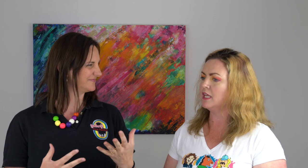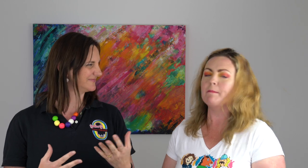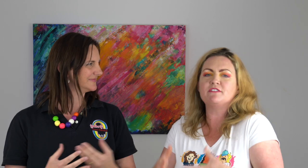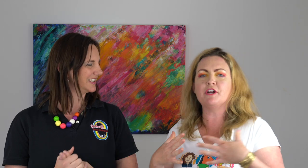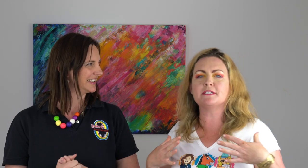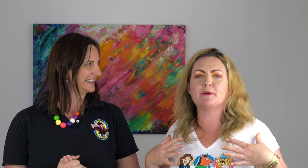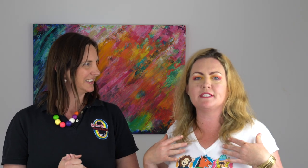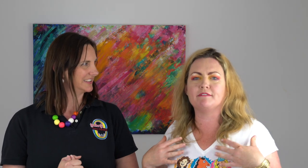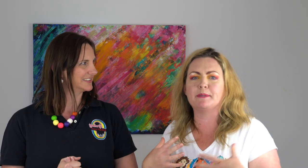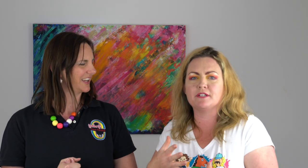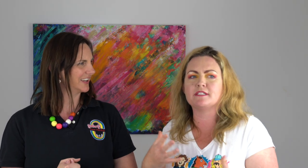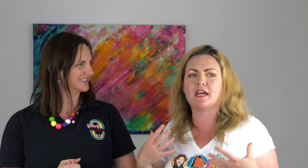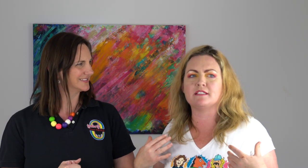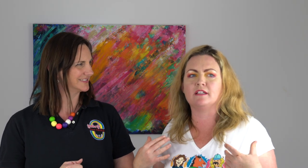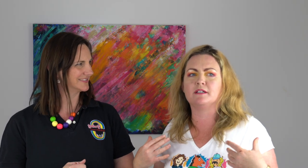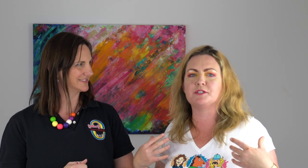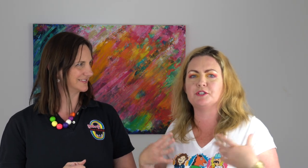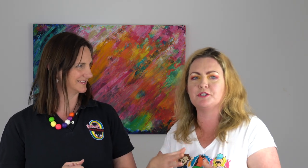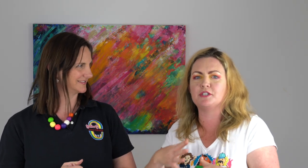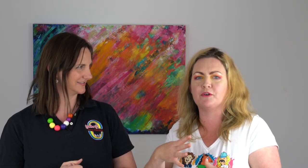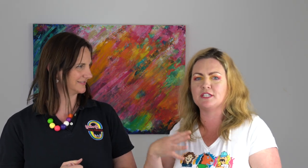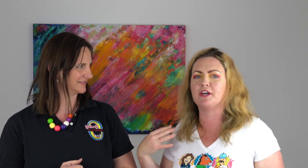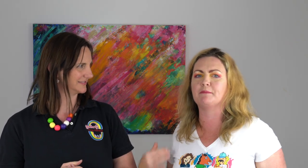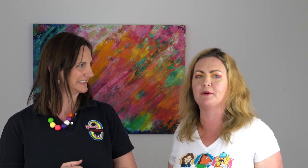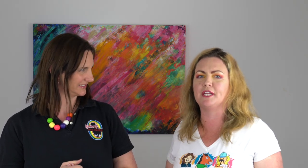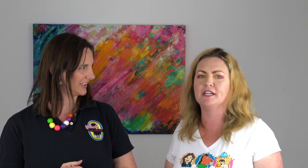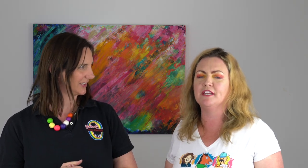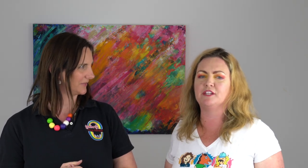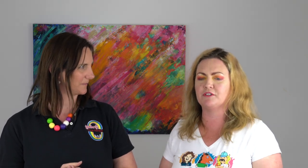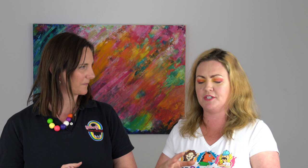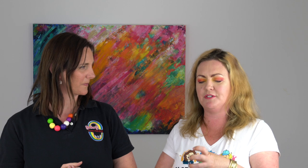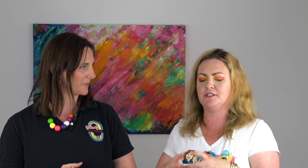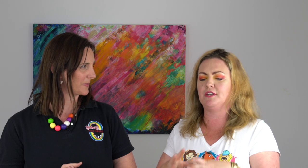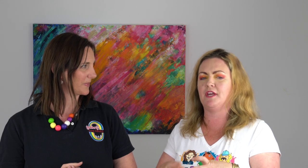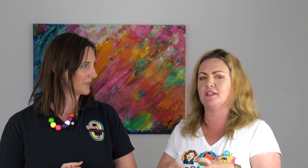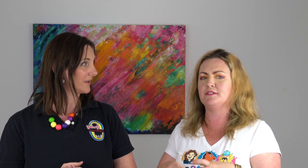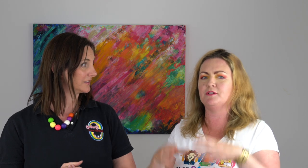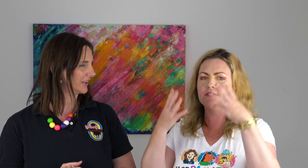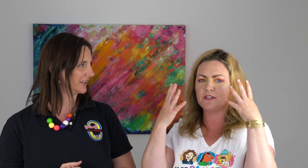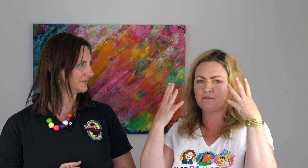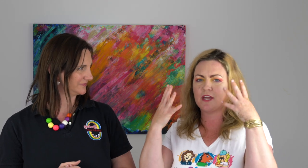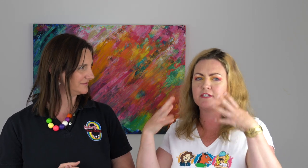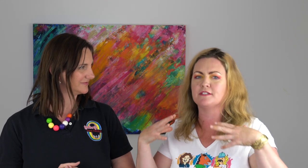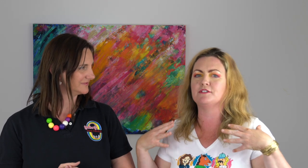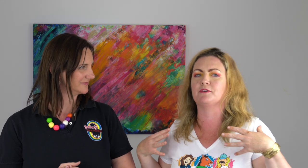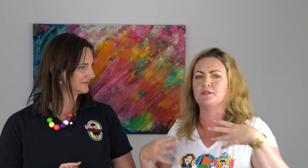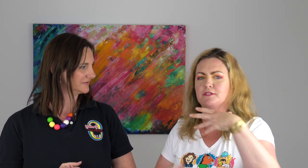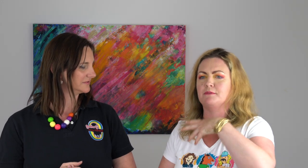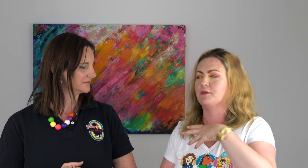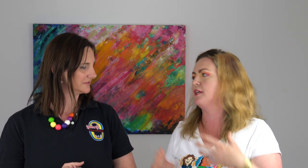But it's very expressive because as sign language, you're using your entire body. Yeah. You're not just using your hands. You're using your face and your shoulders and your body.